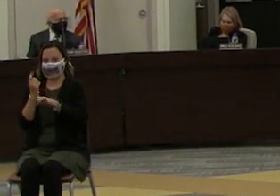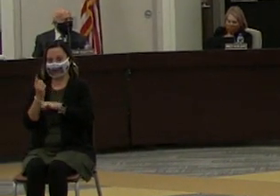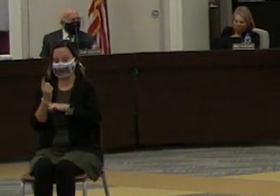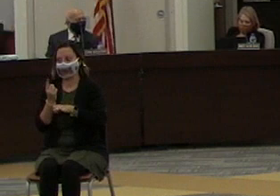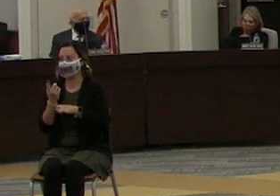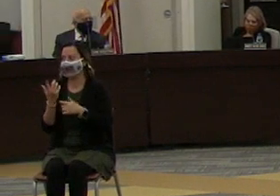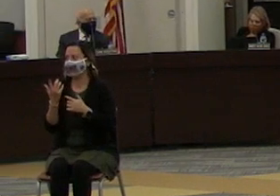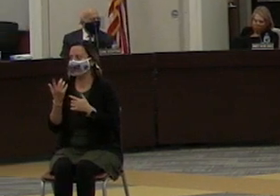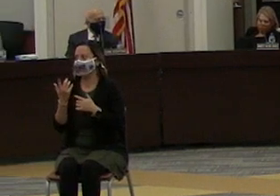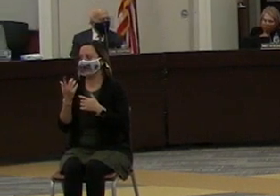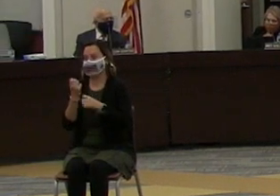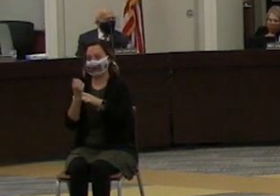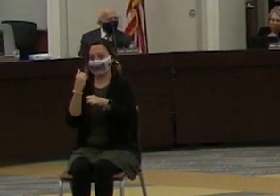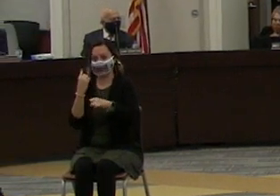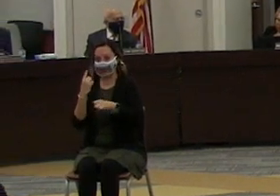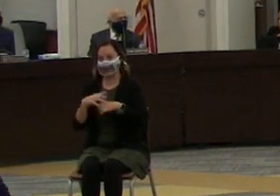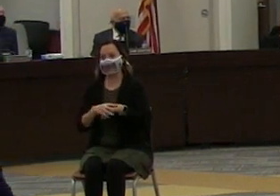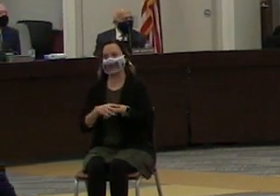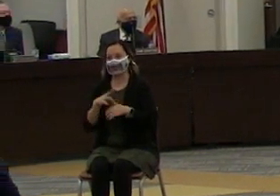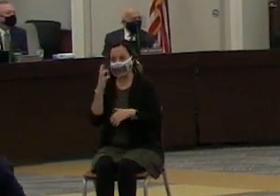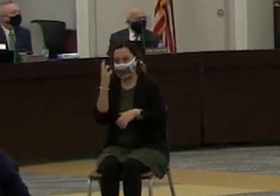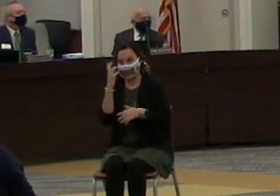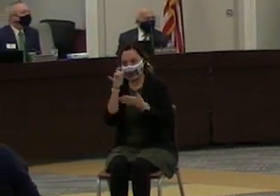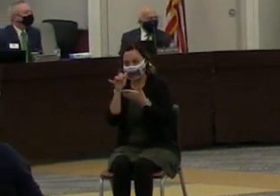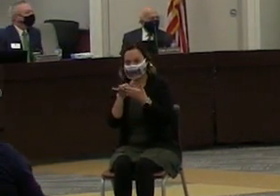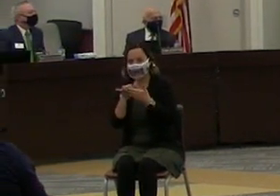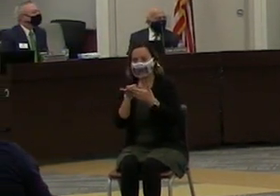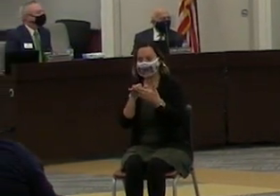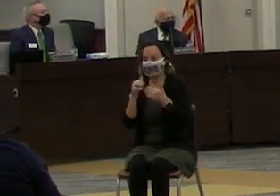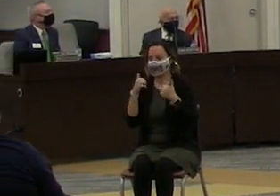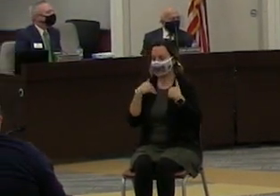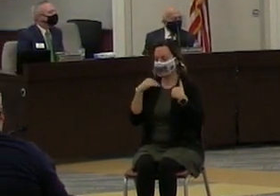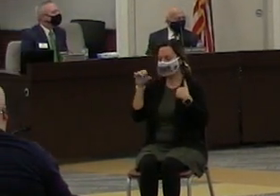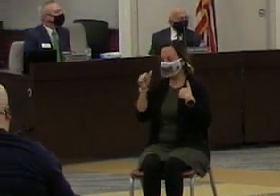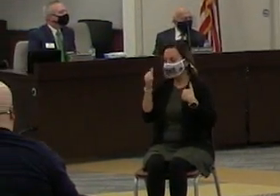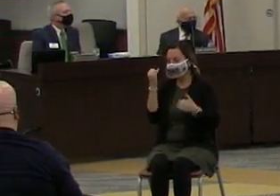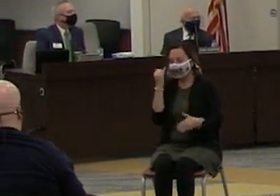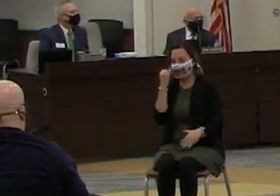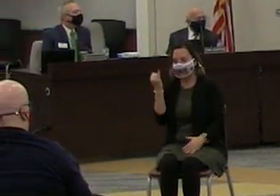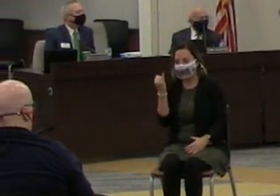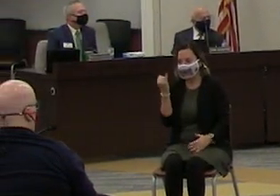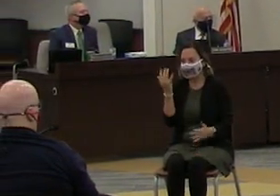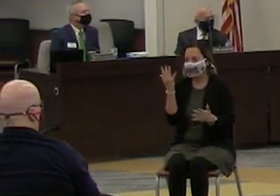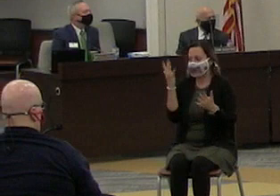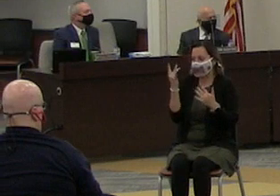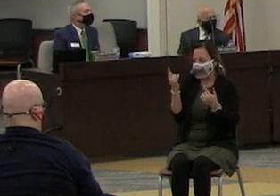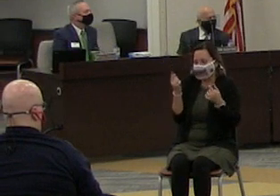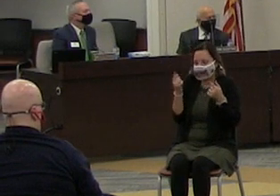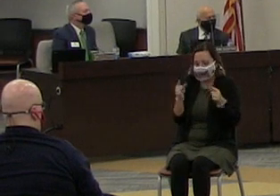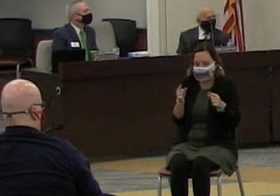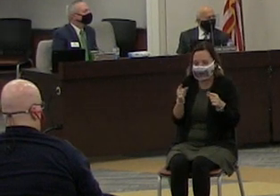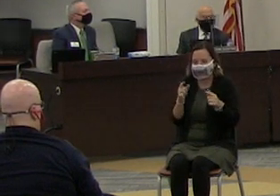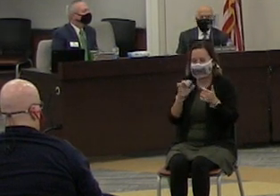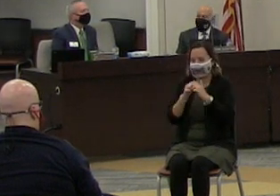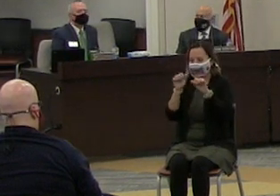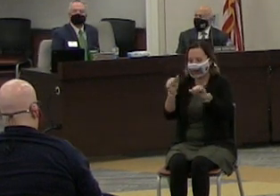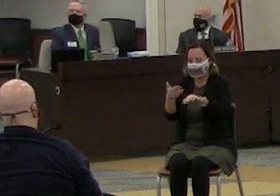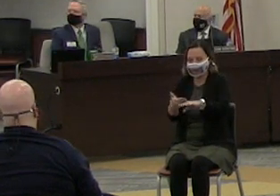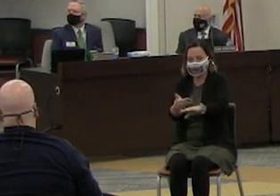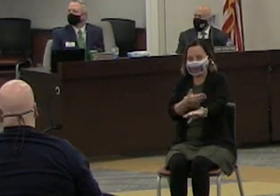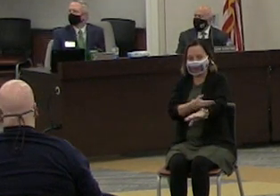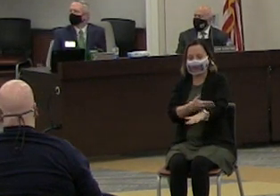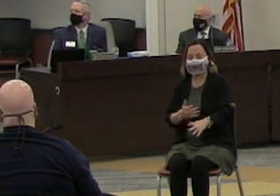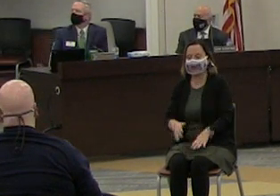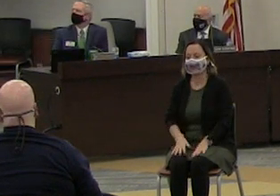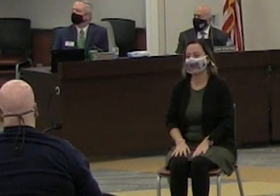Is there a reason for that? Do we have any ideas as to why that's happening, how we can improve it? Yeah,